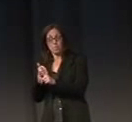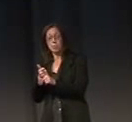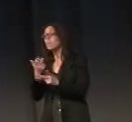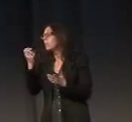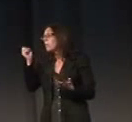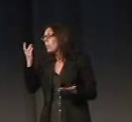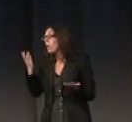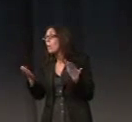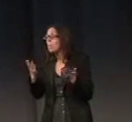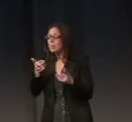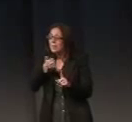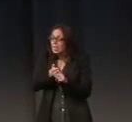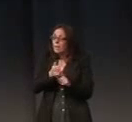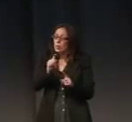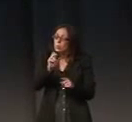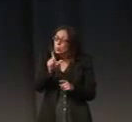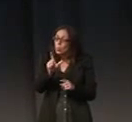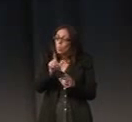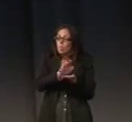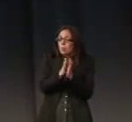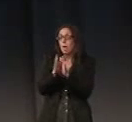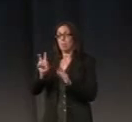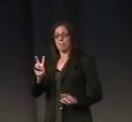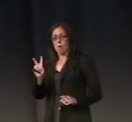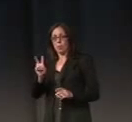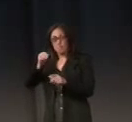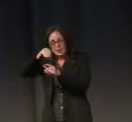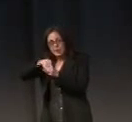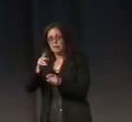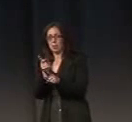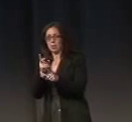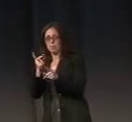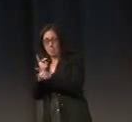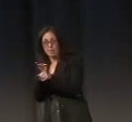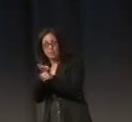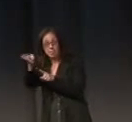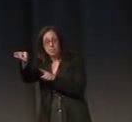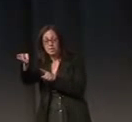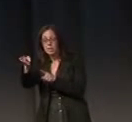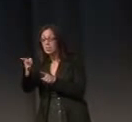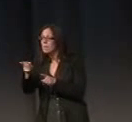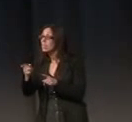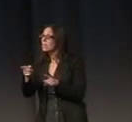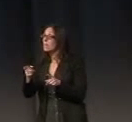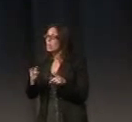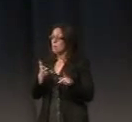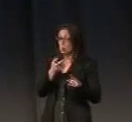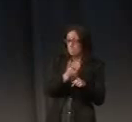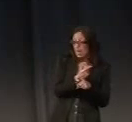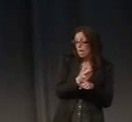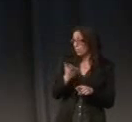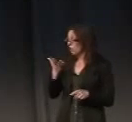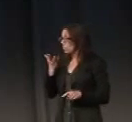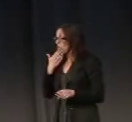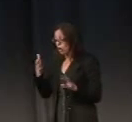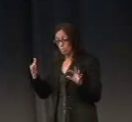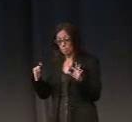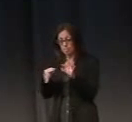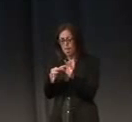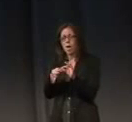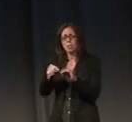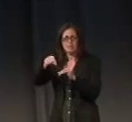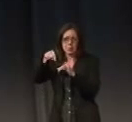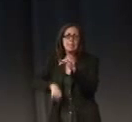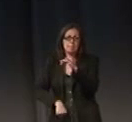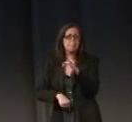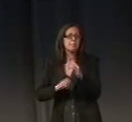tool for making variables in mathematics, the bond between math and color was much deeper. Indeed, they